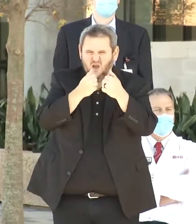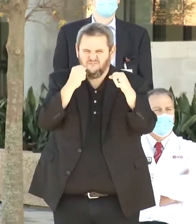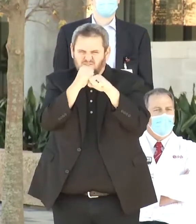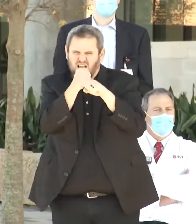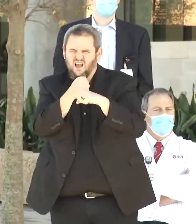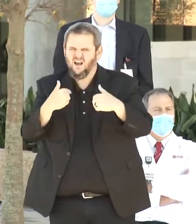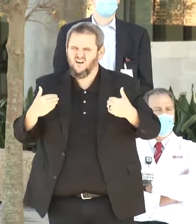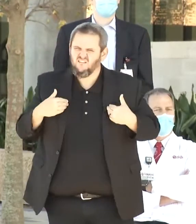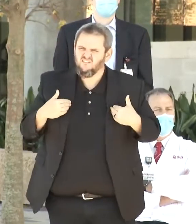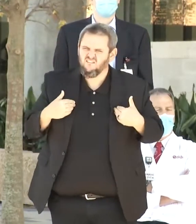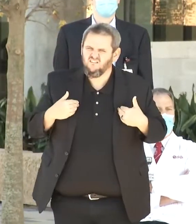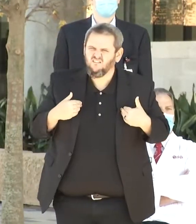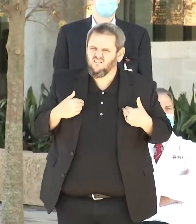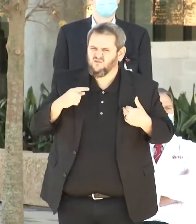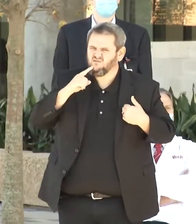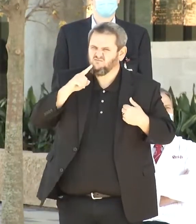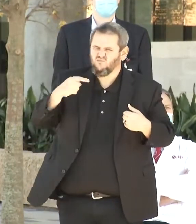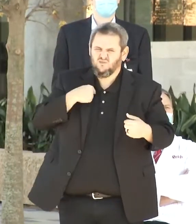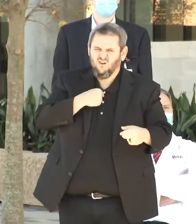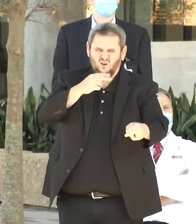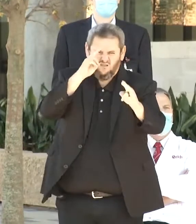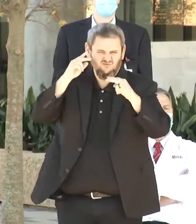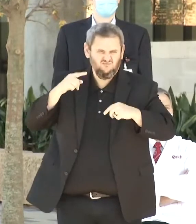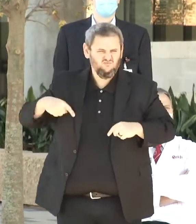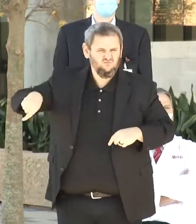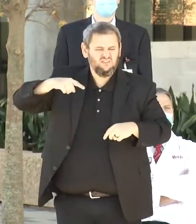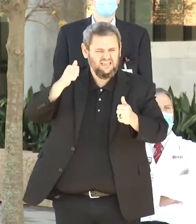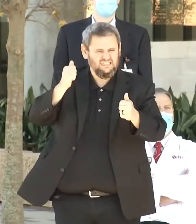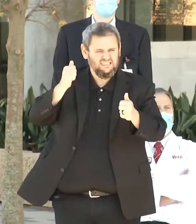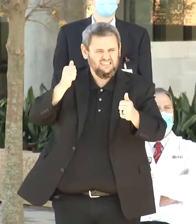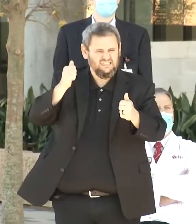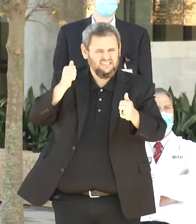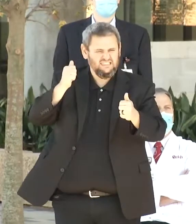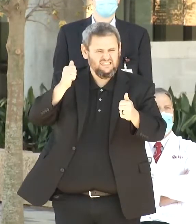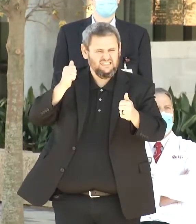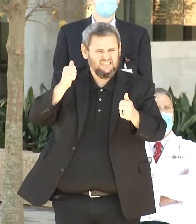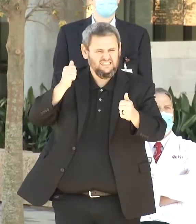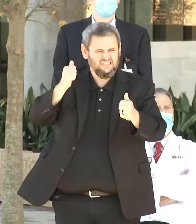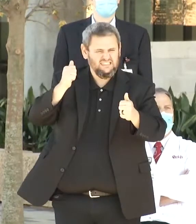privilege. You come to us to care for you in your